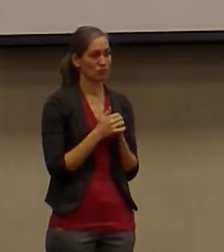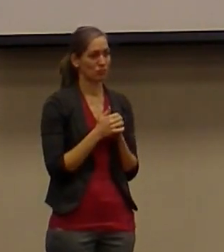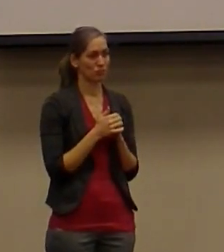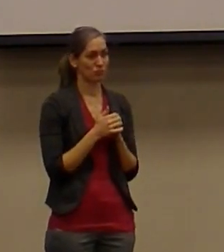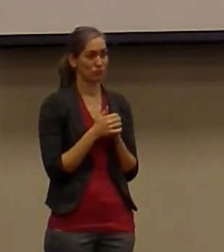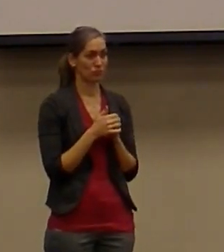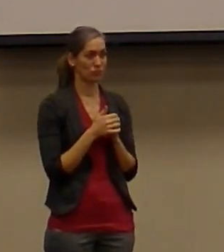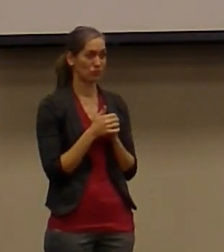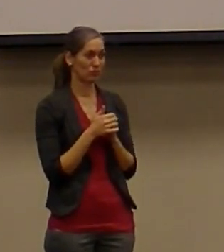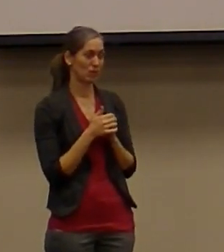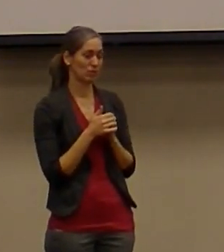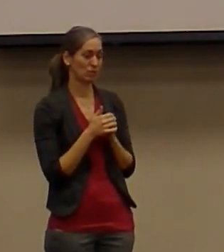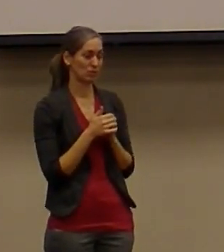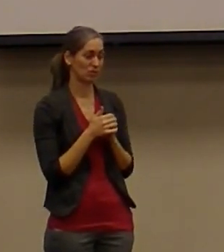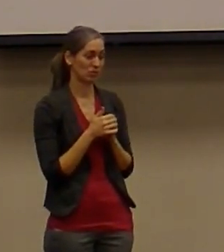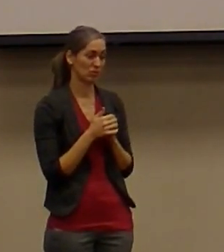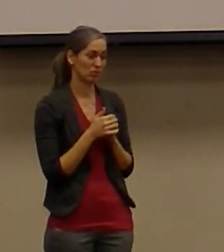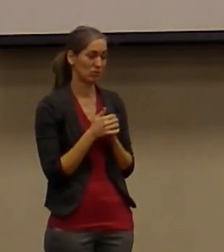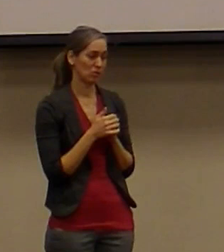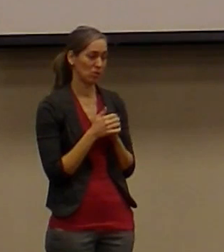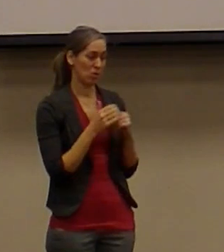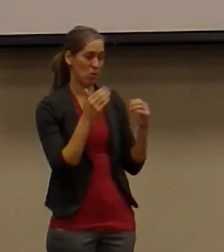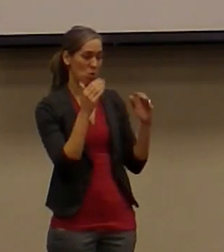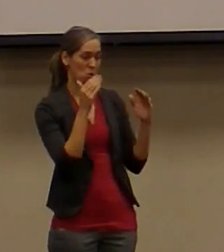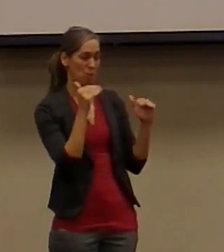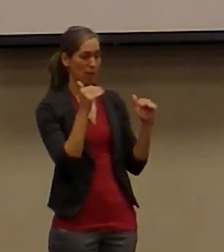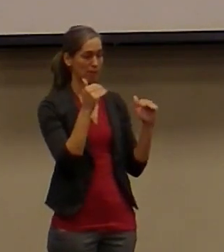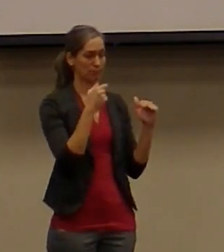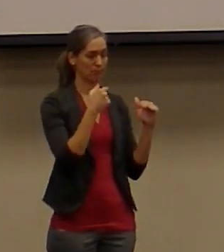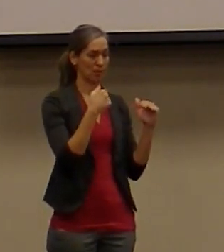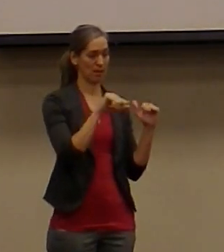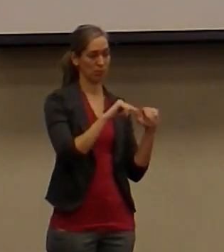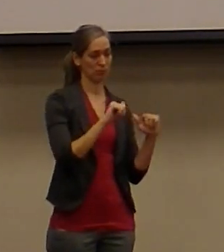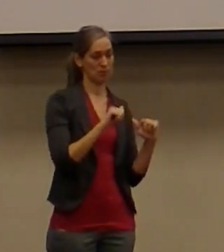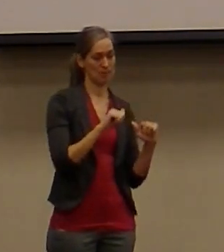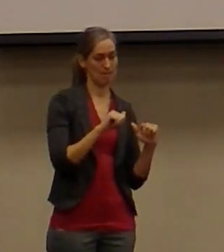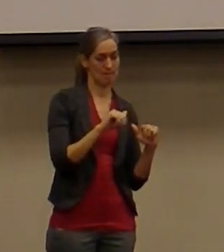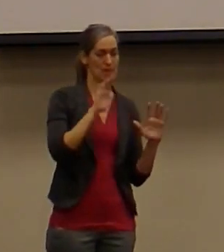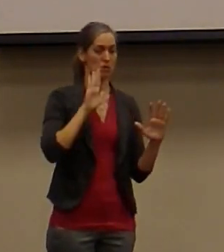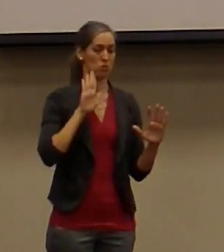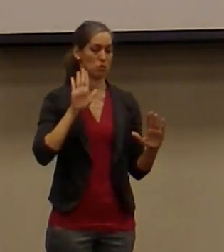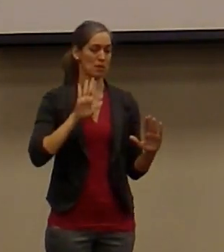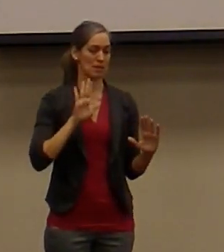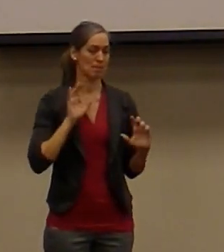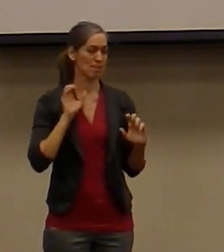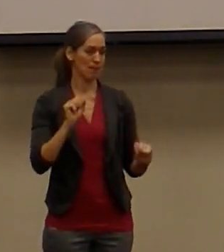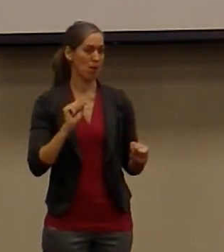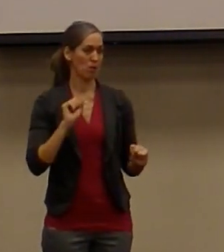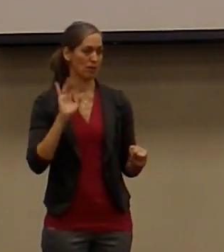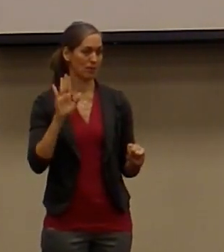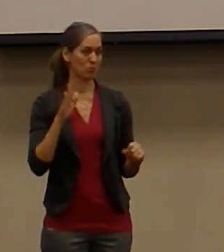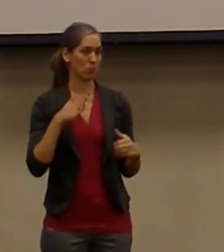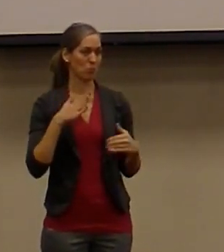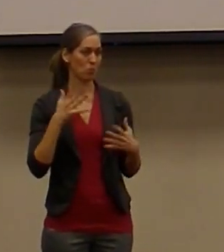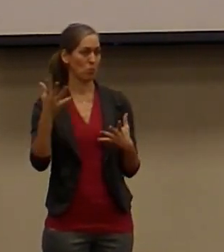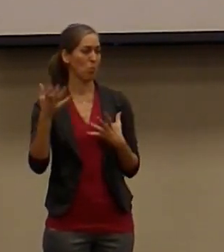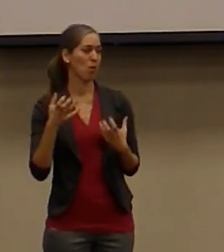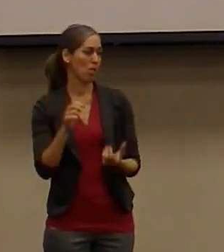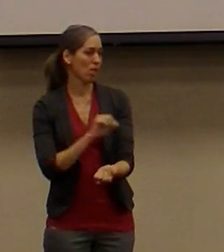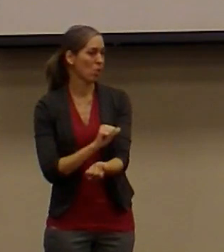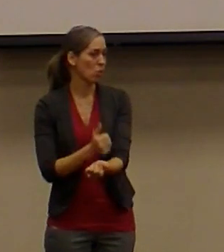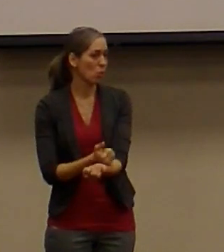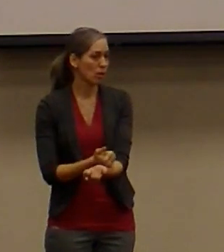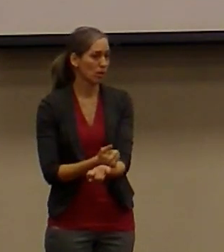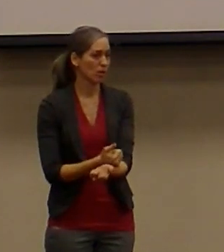guaranteeing, hopefully, that people would succumb or submit to his power and will and authority, he took some